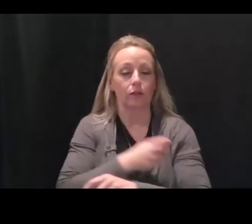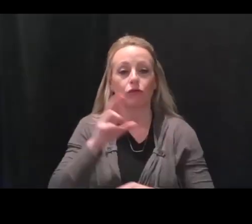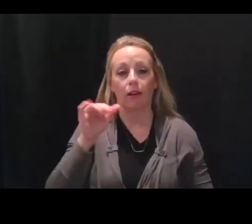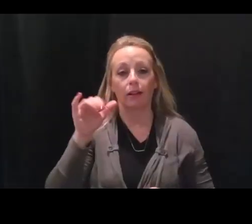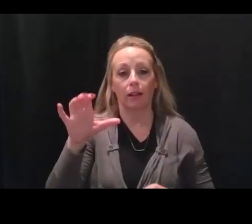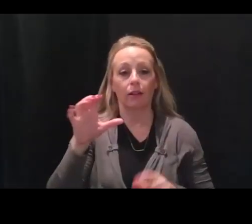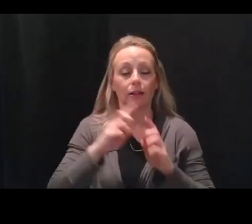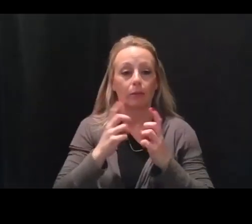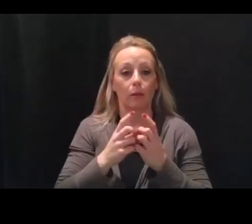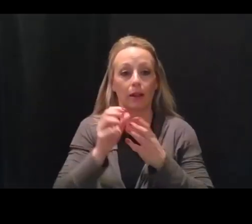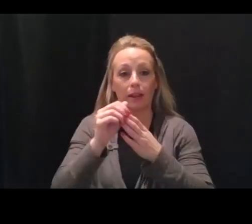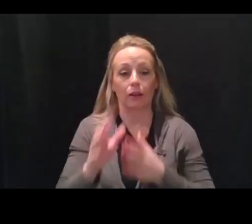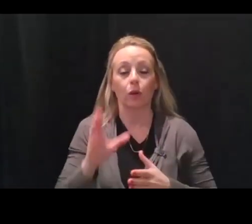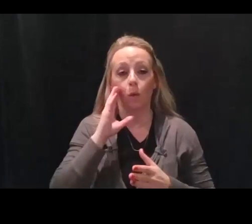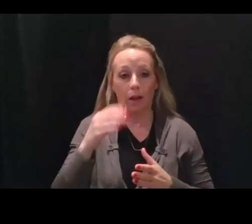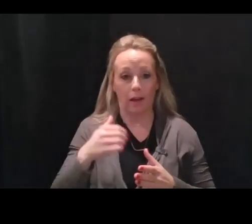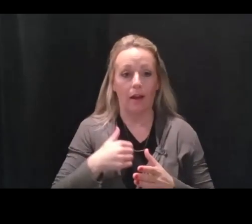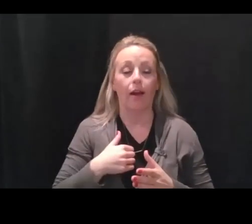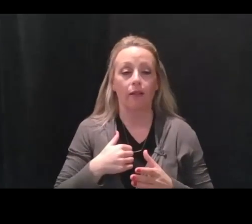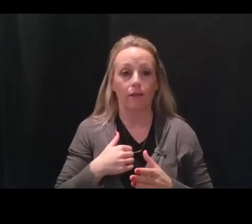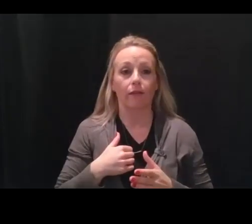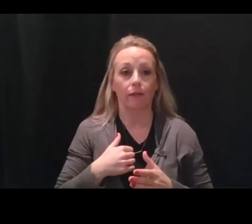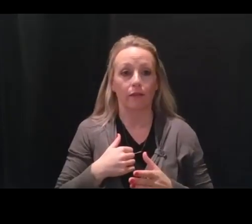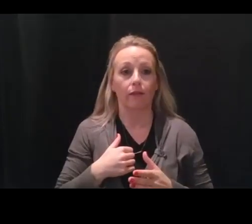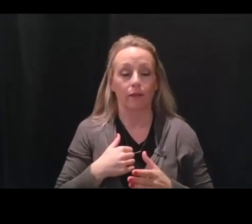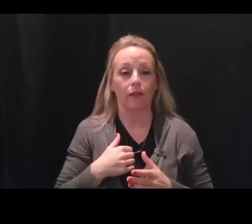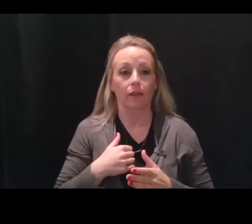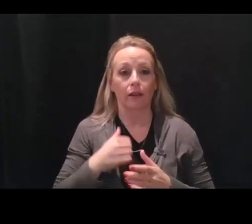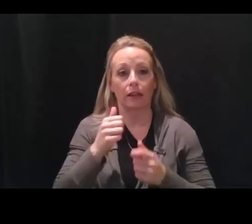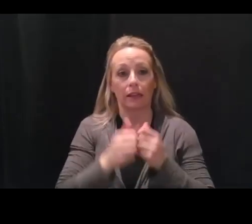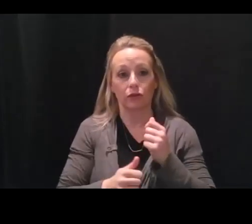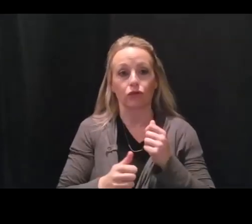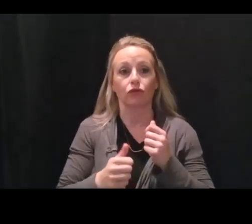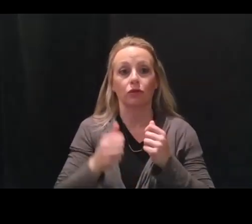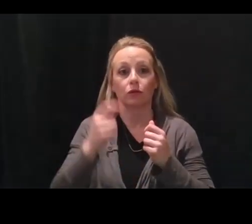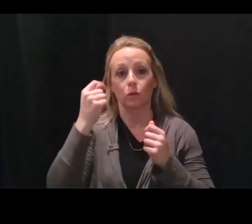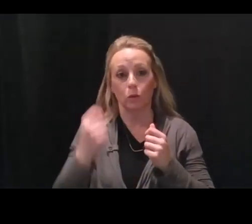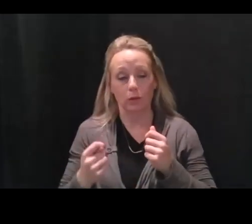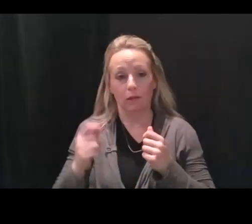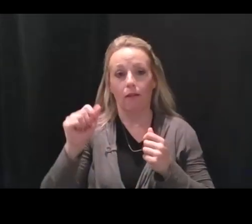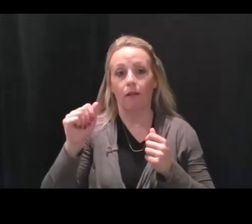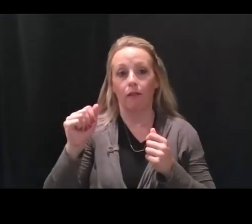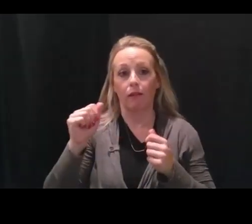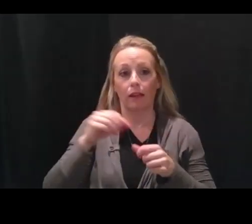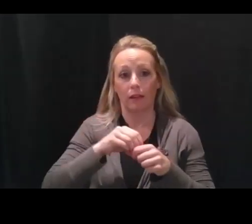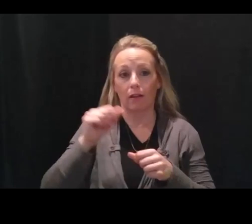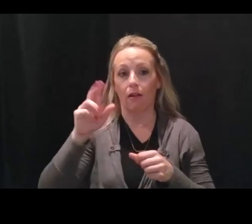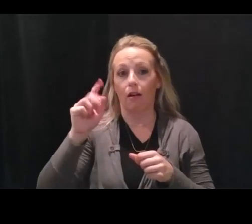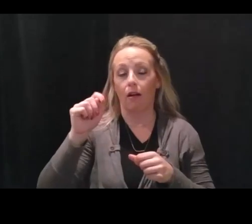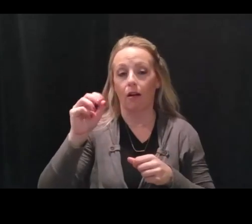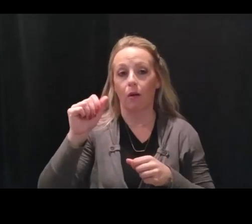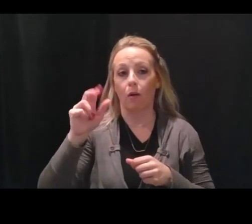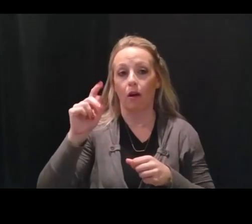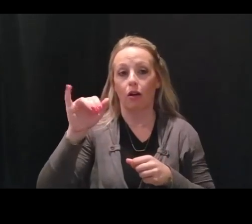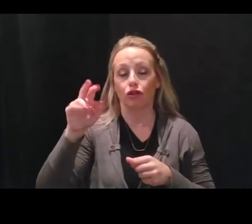have clinics at the auto auction each Tuesday until the residents have an